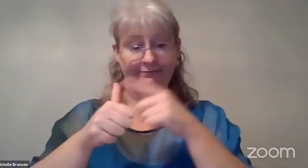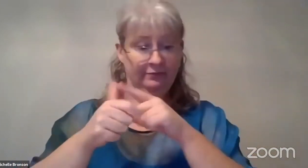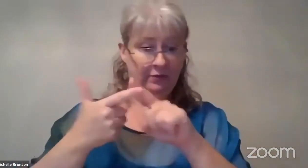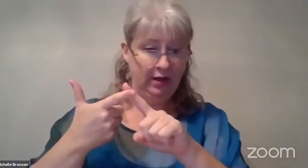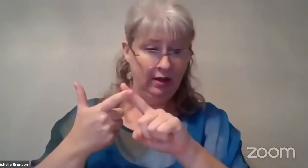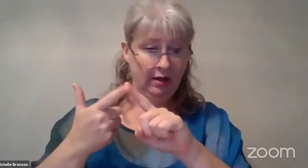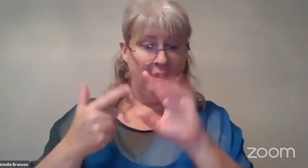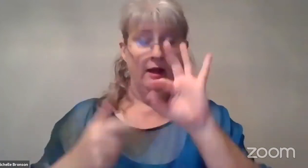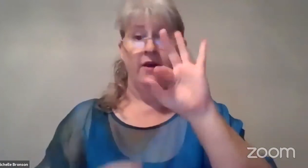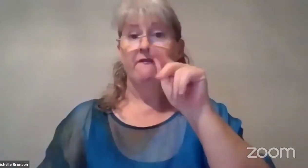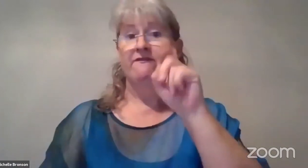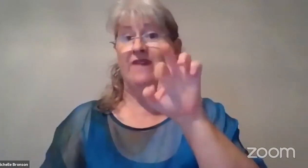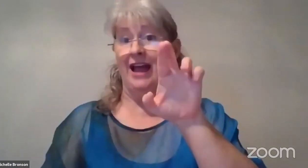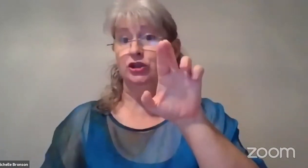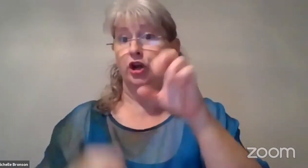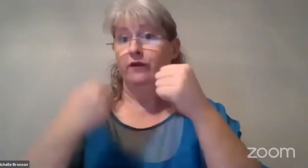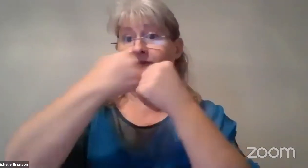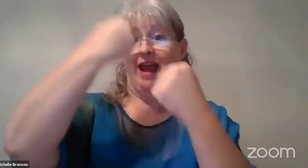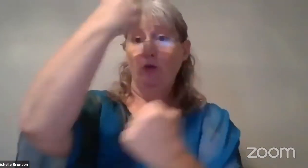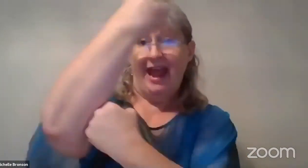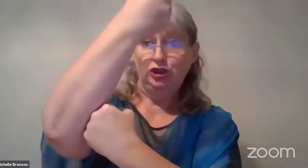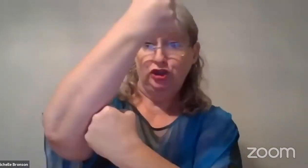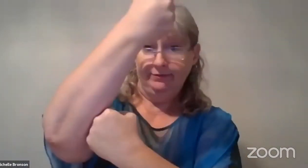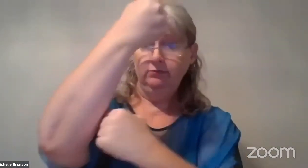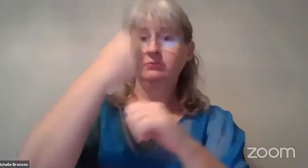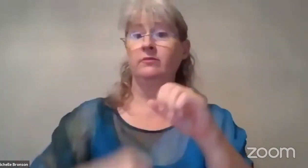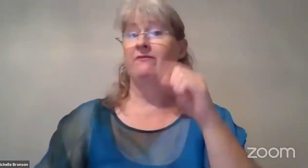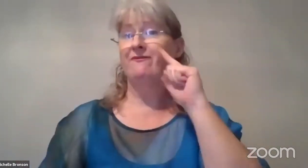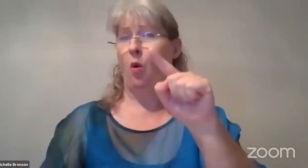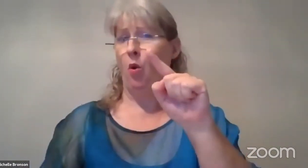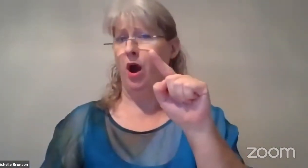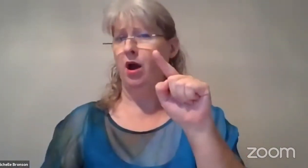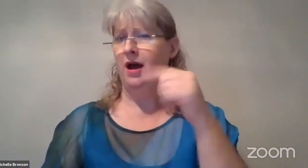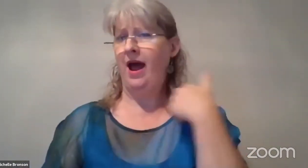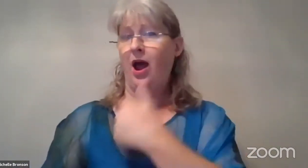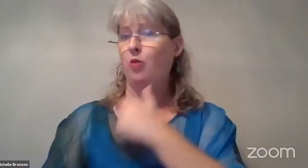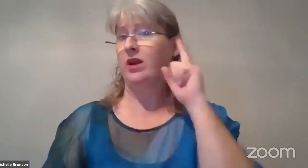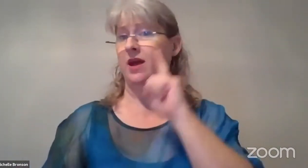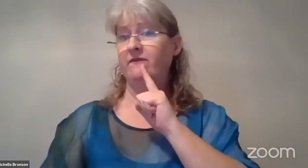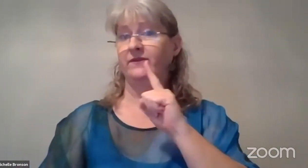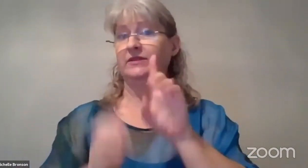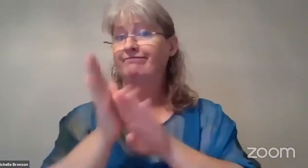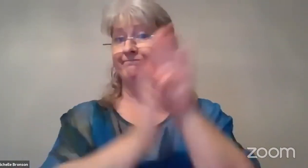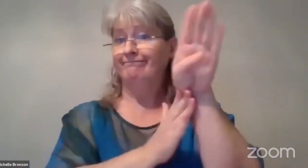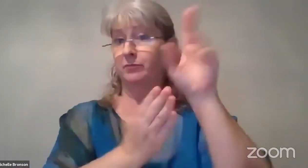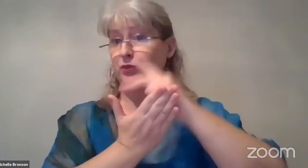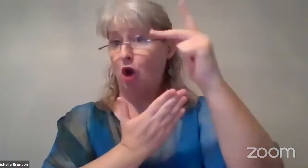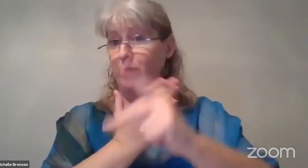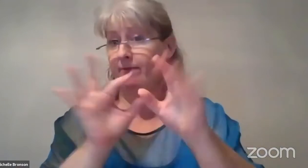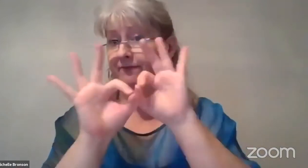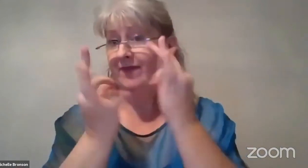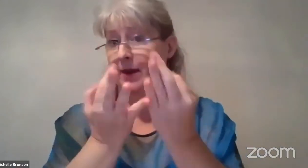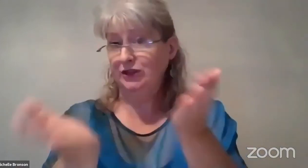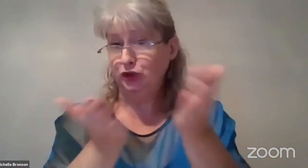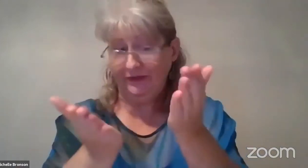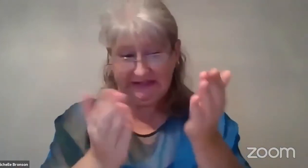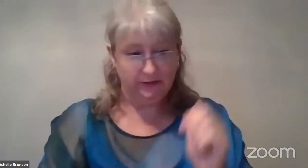the EDD funds. We've also received the Fansler Foundation funds for our deaf